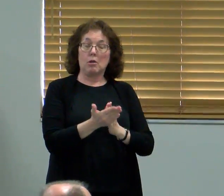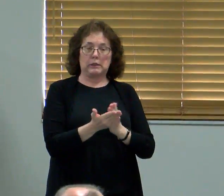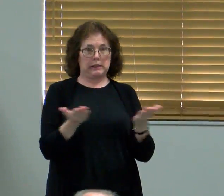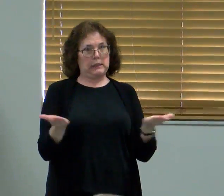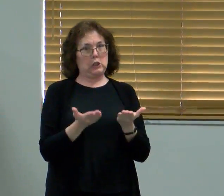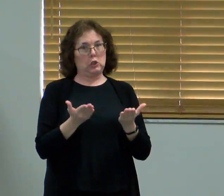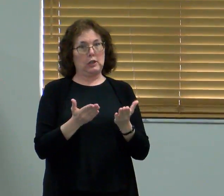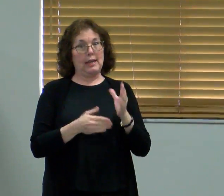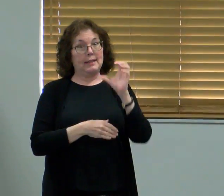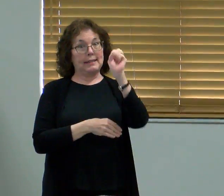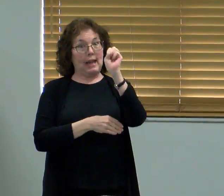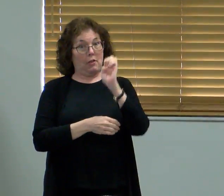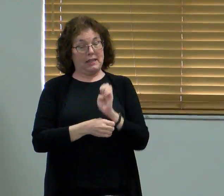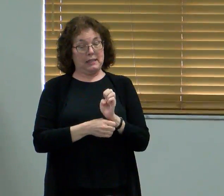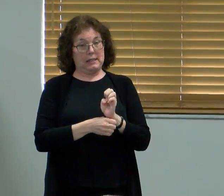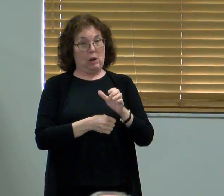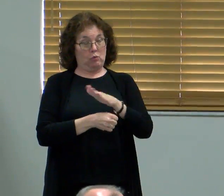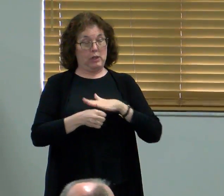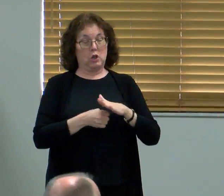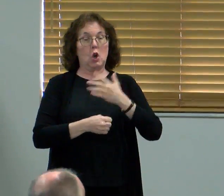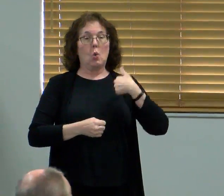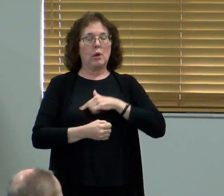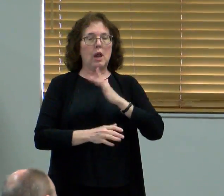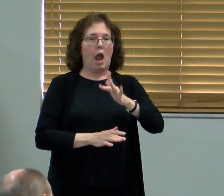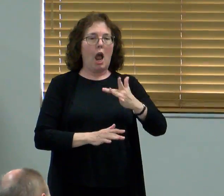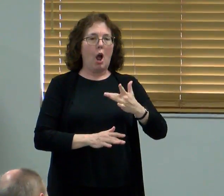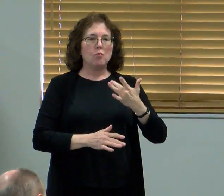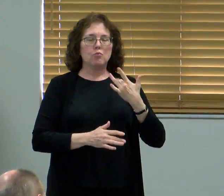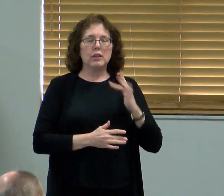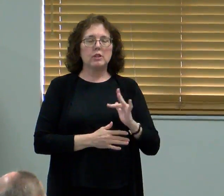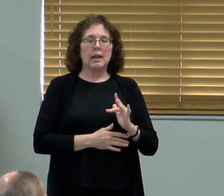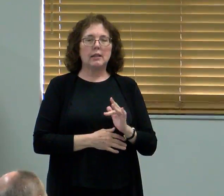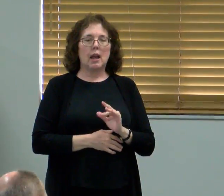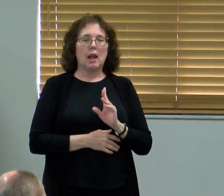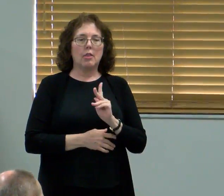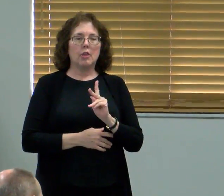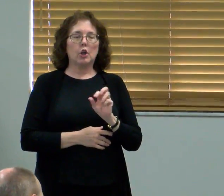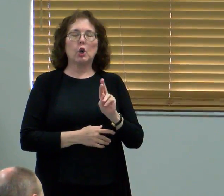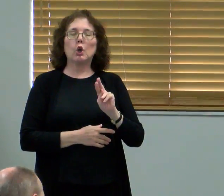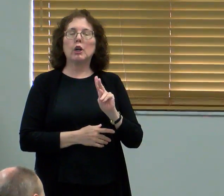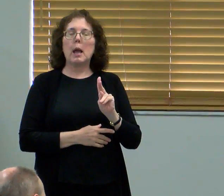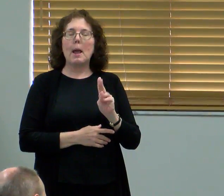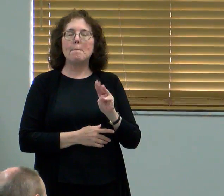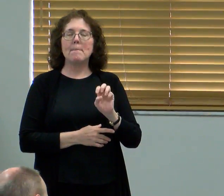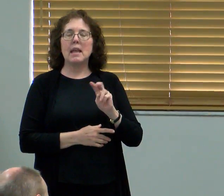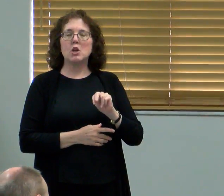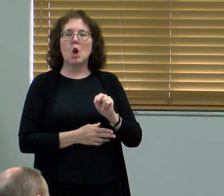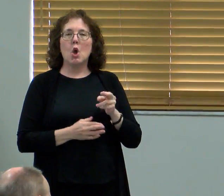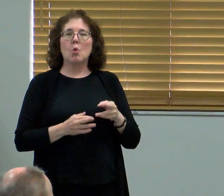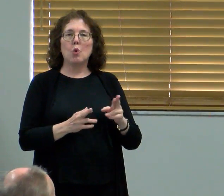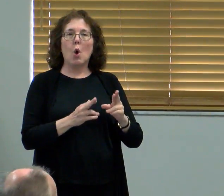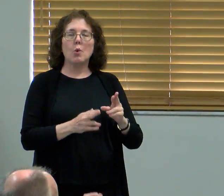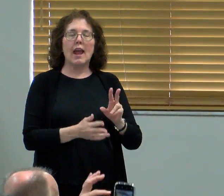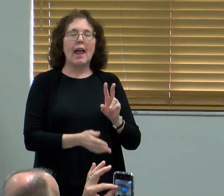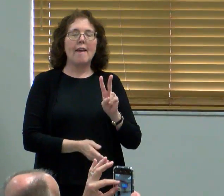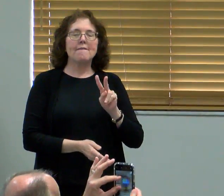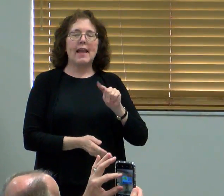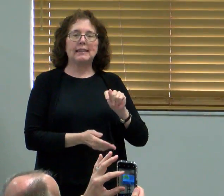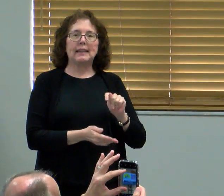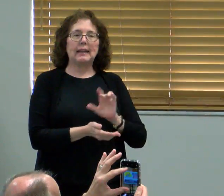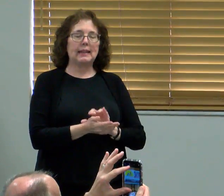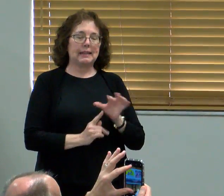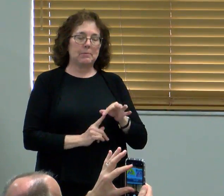are very grateful for the support of the Kirkman Road Veterinary Clinic, and specifically Dr. James